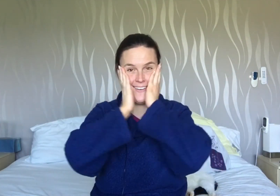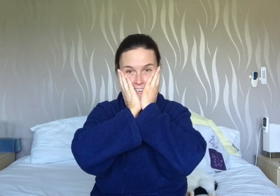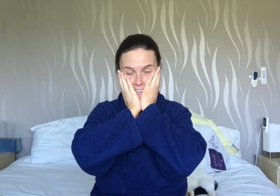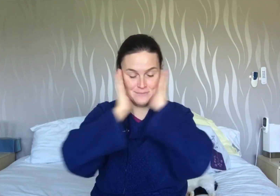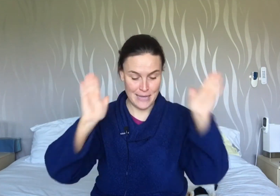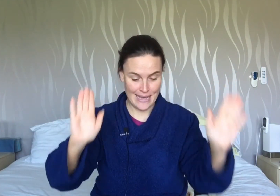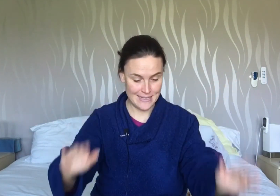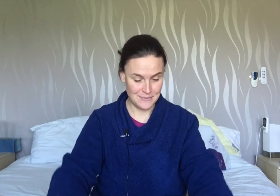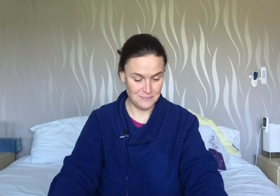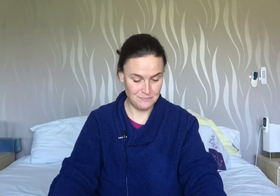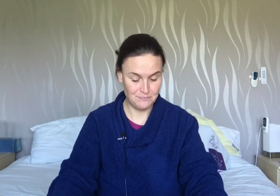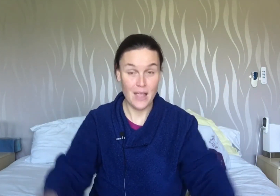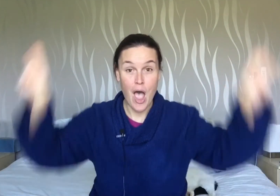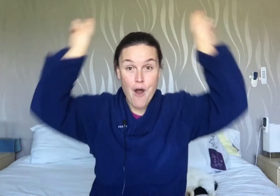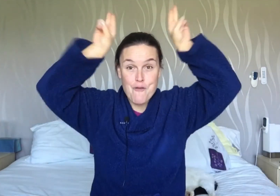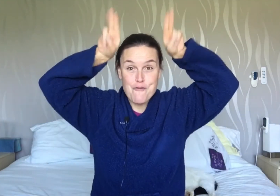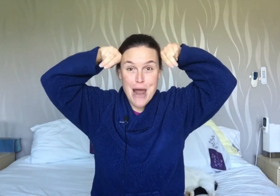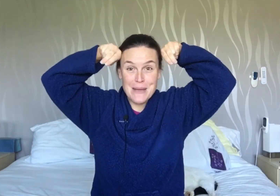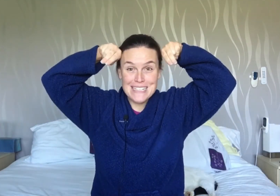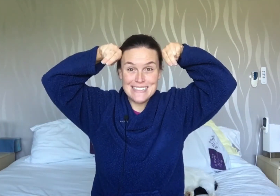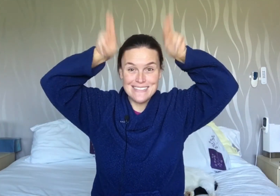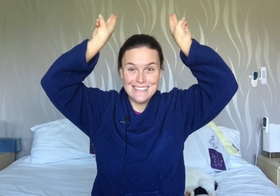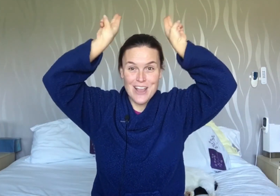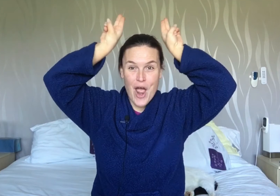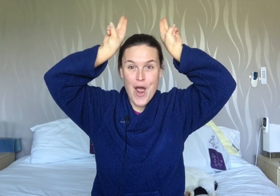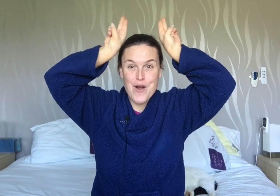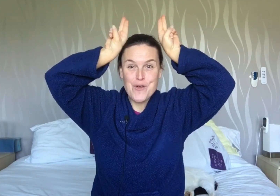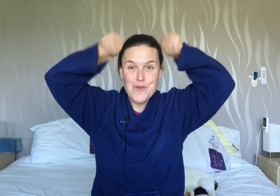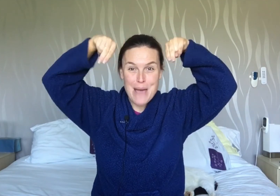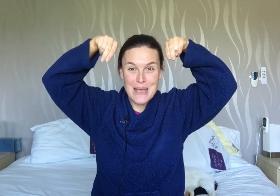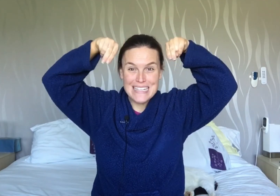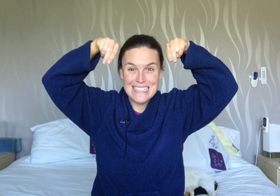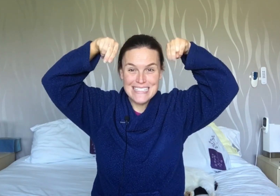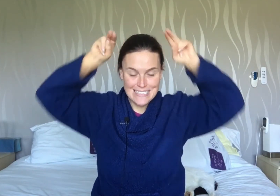Oh, bad. Rabbit. Rabbit.